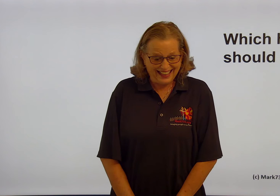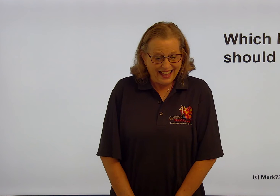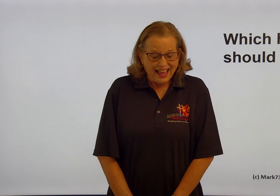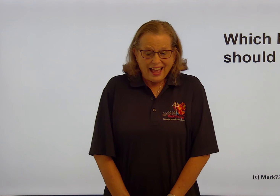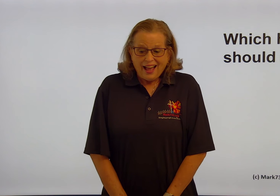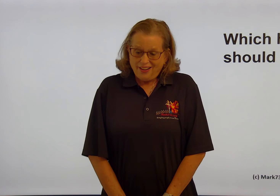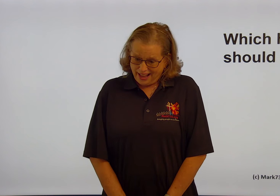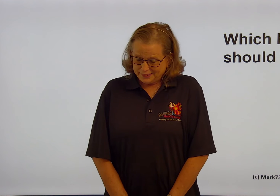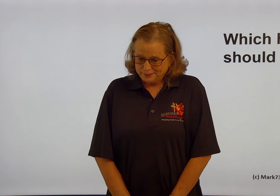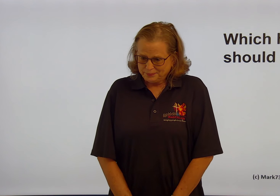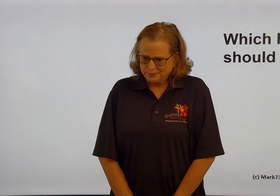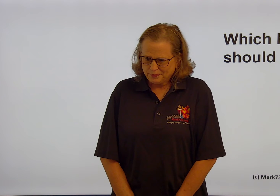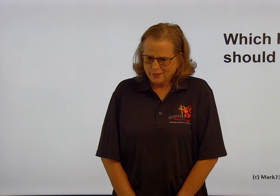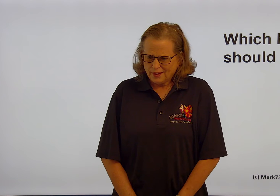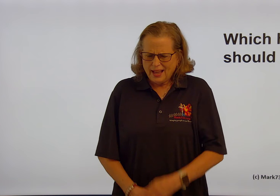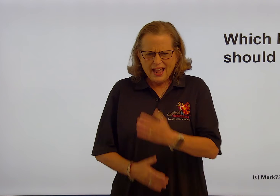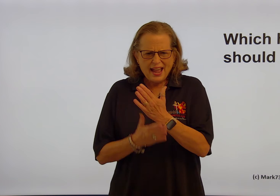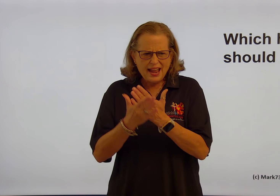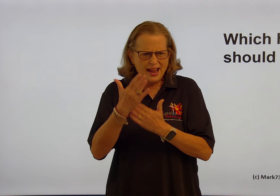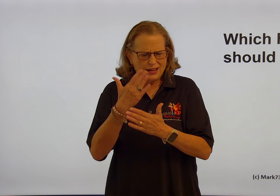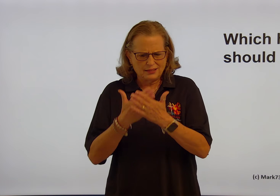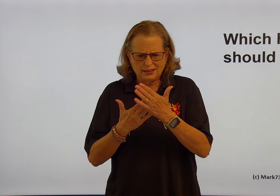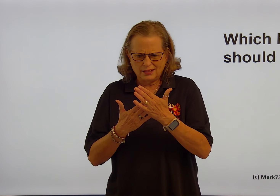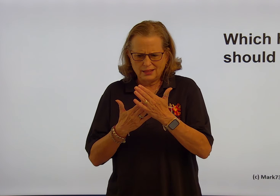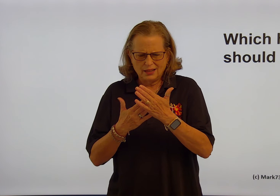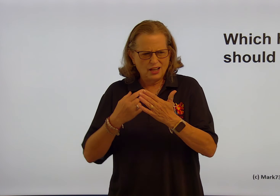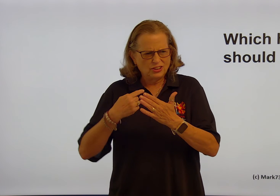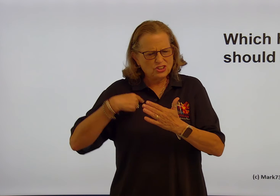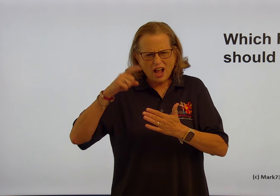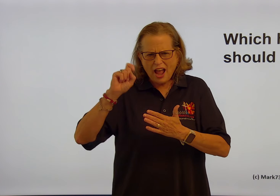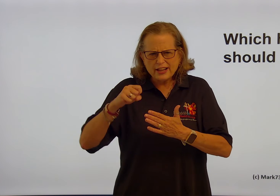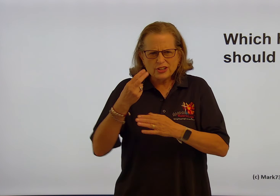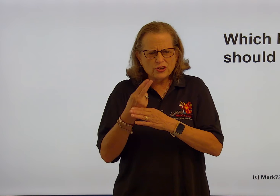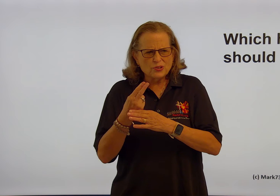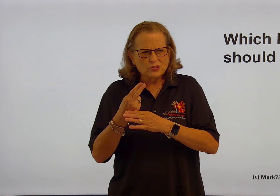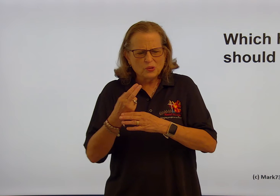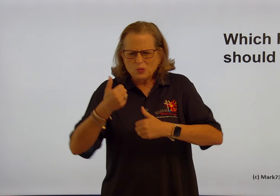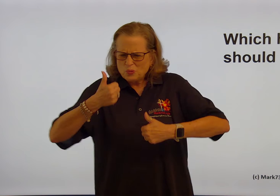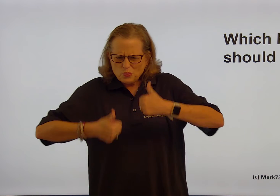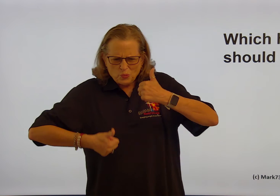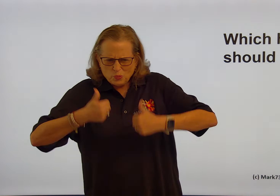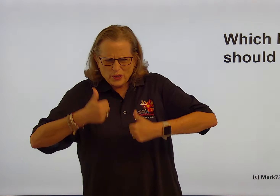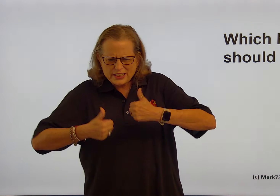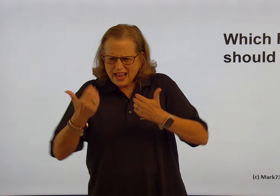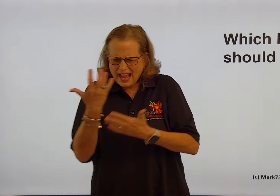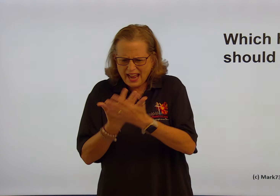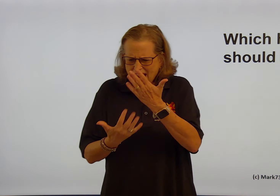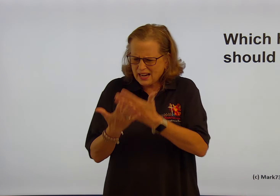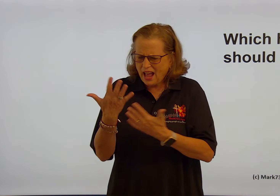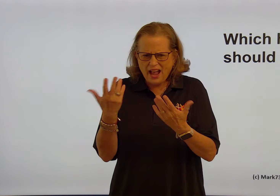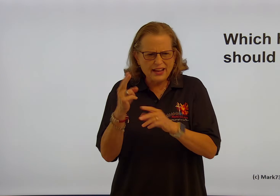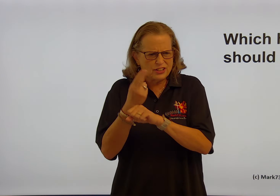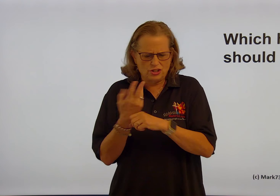All right. Hand. Should I use? Which hand I use?